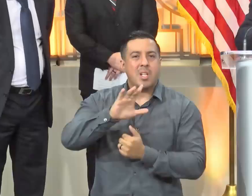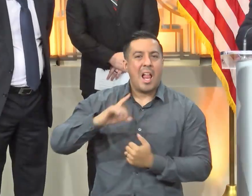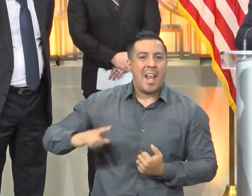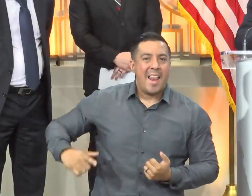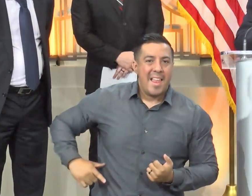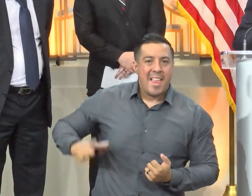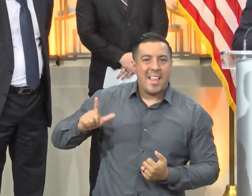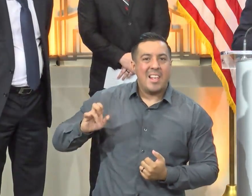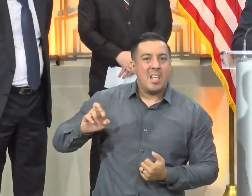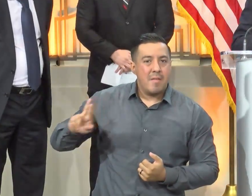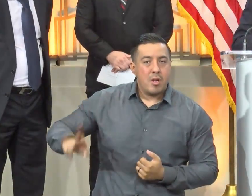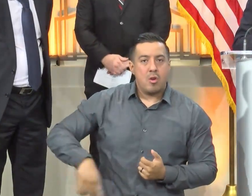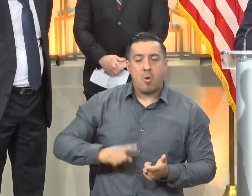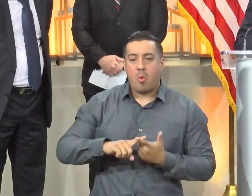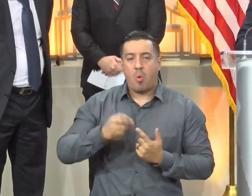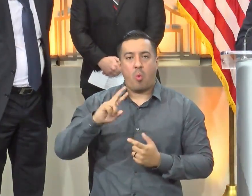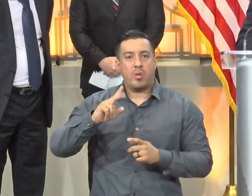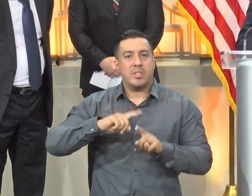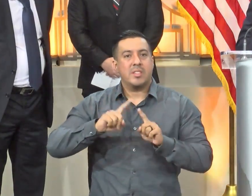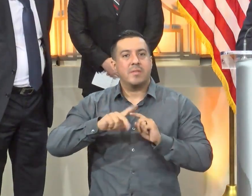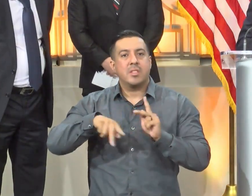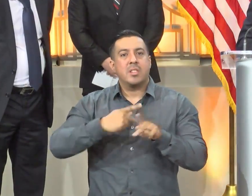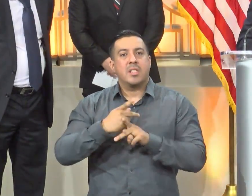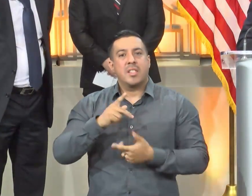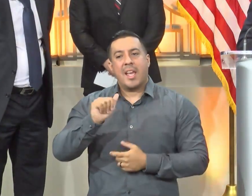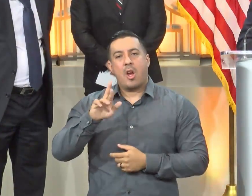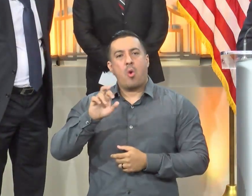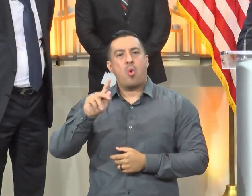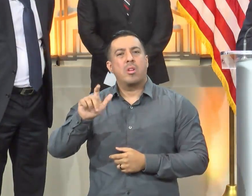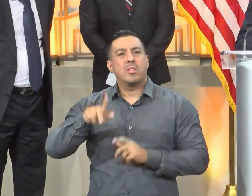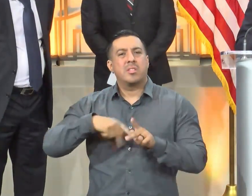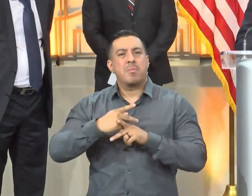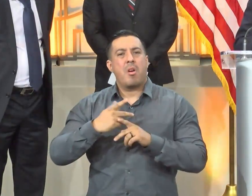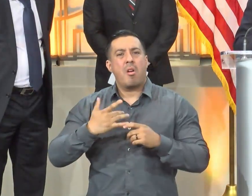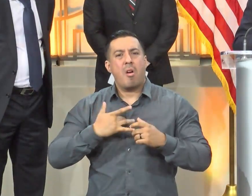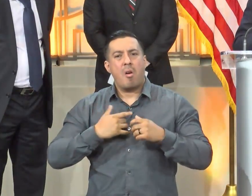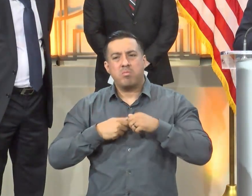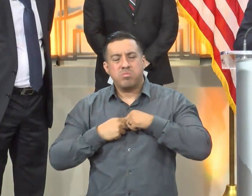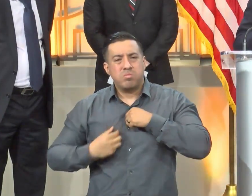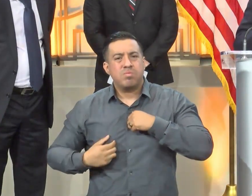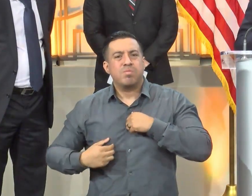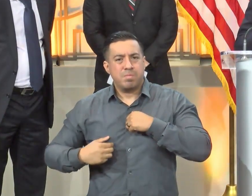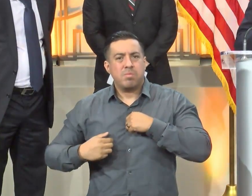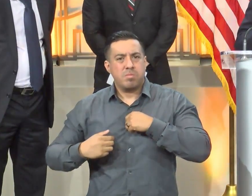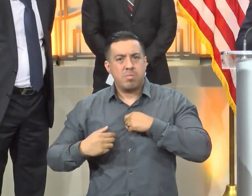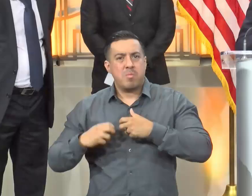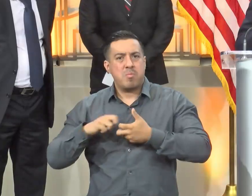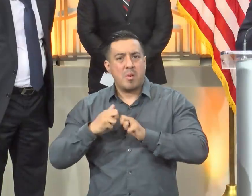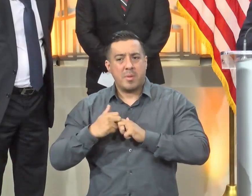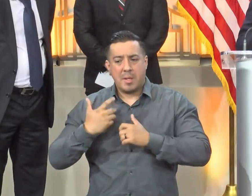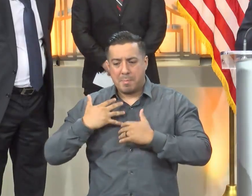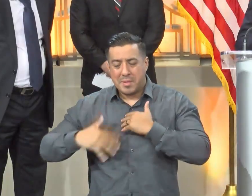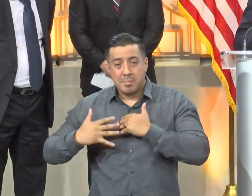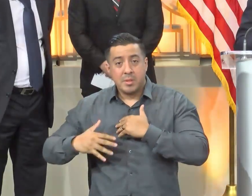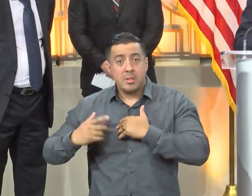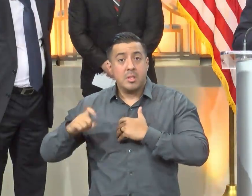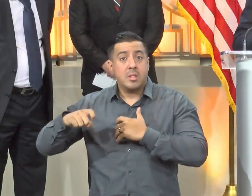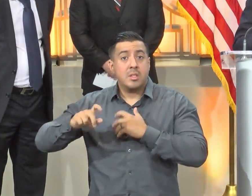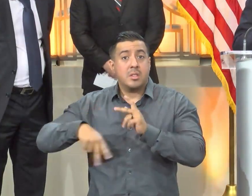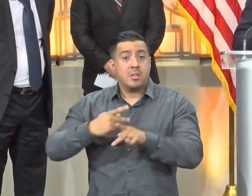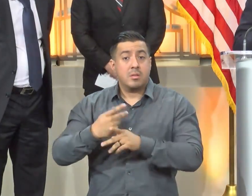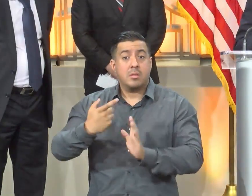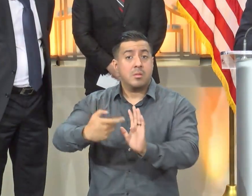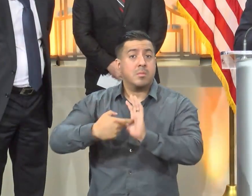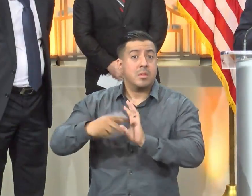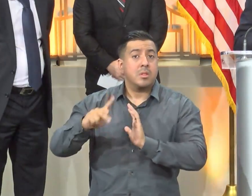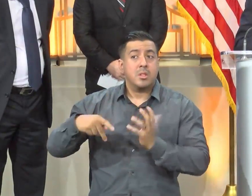main vessel coming off the heart, the aorta. As we get older, a lot of folks have aortic problems, and when they start to bleed, those patients can sometimes require, and I'm not making this up, those